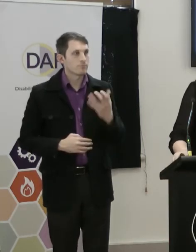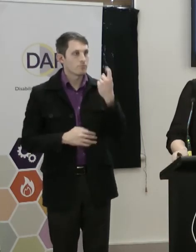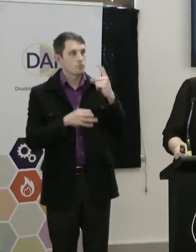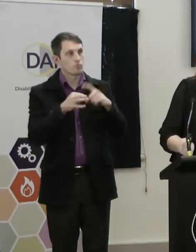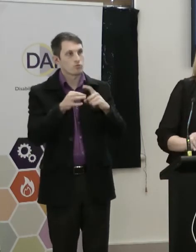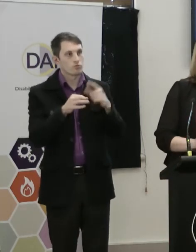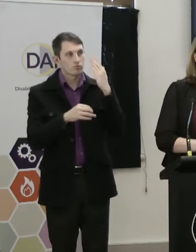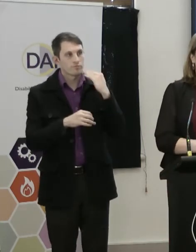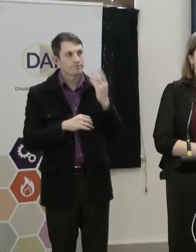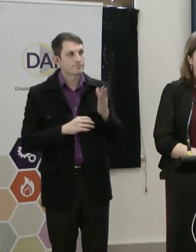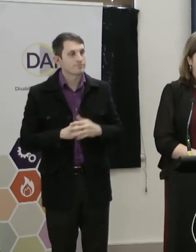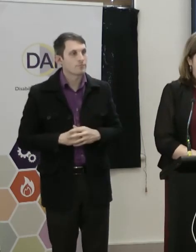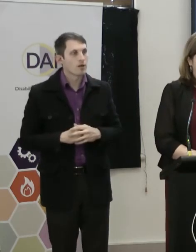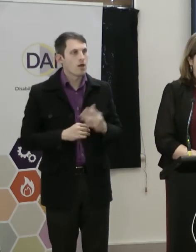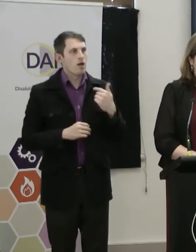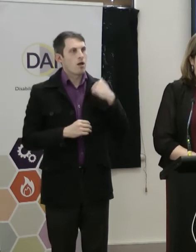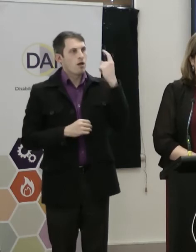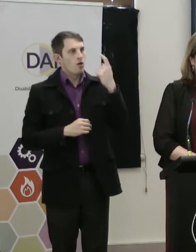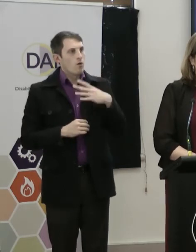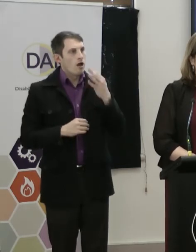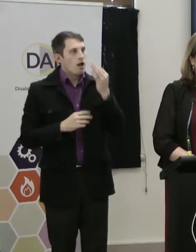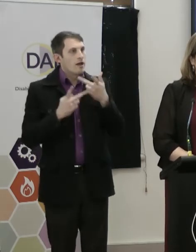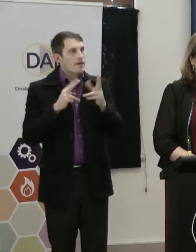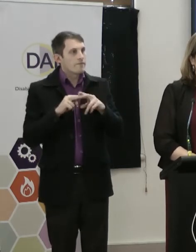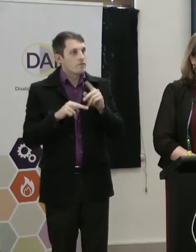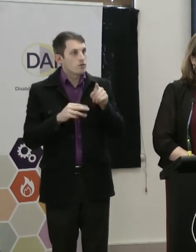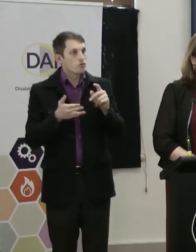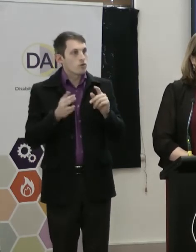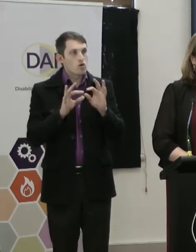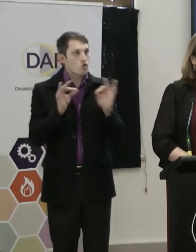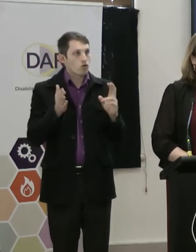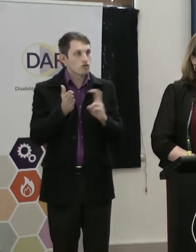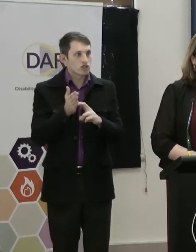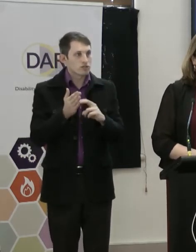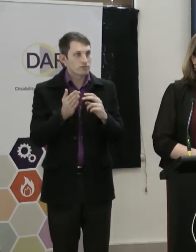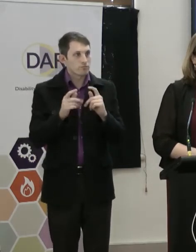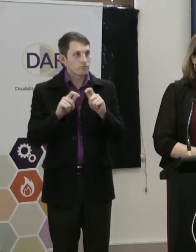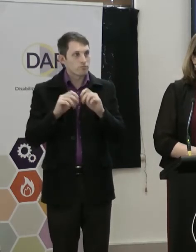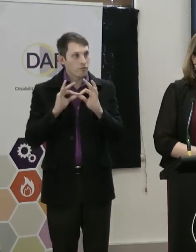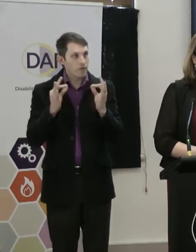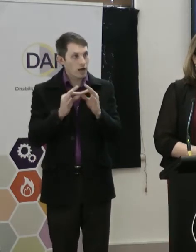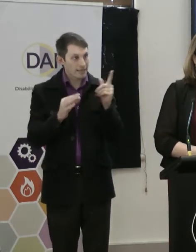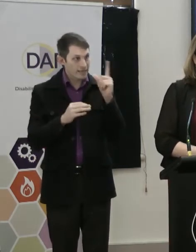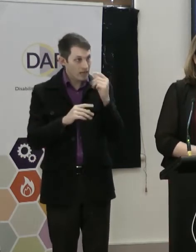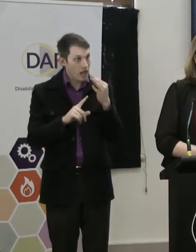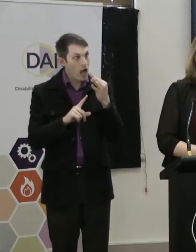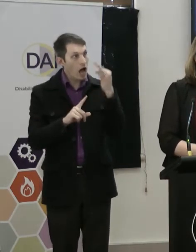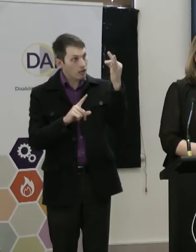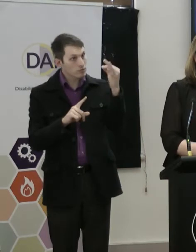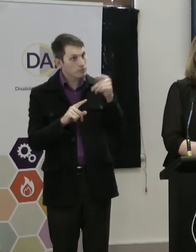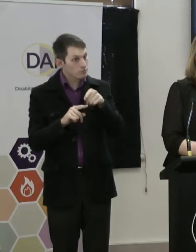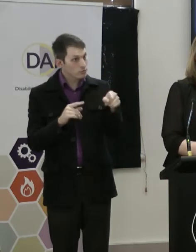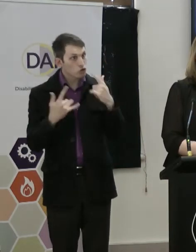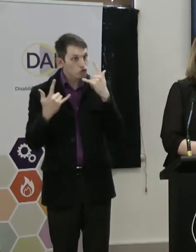I just wanted to ask, if a non-registered provider wanted to get their worker screened, is that okay through this process?